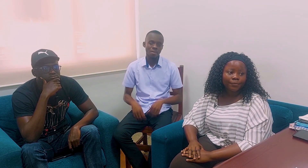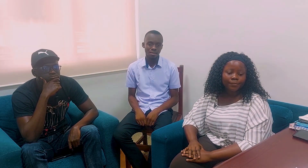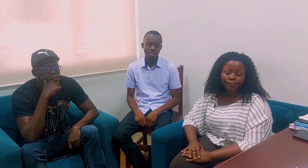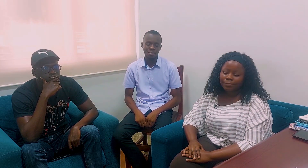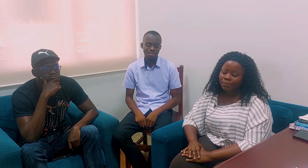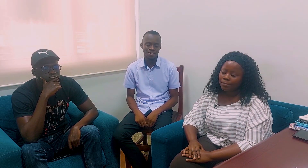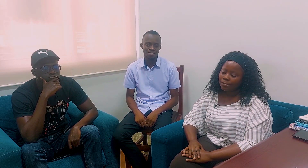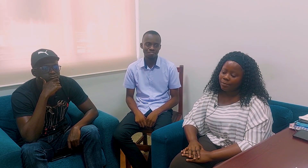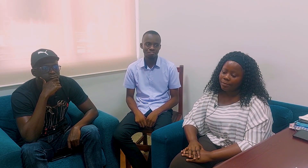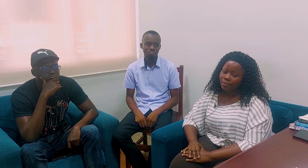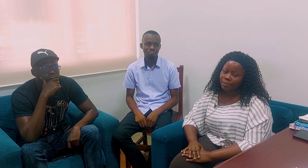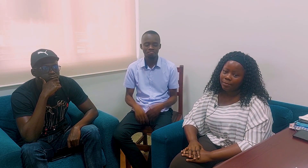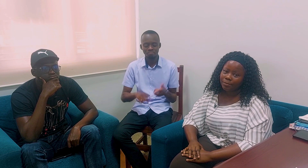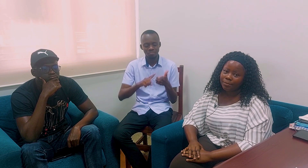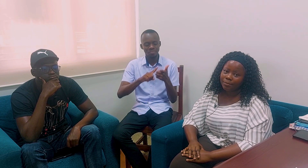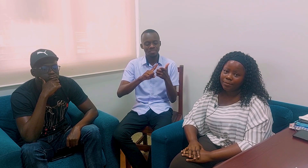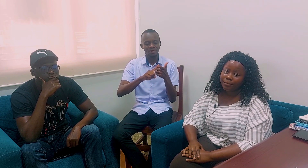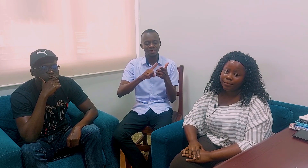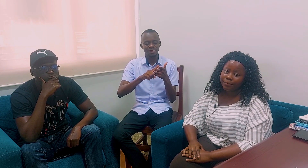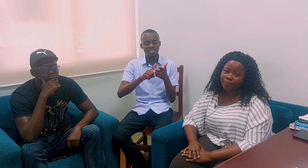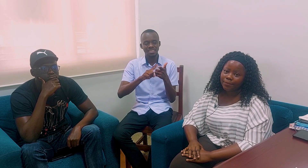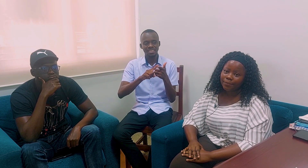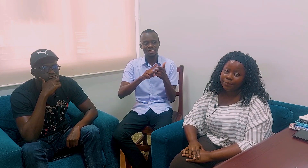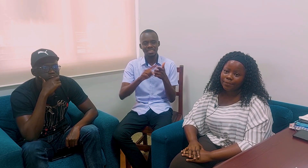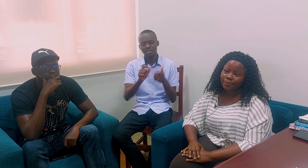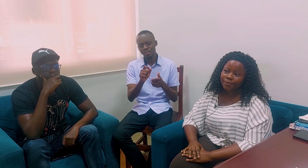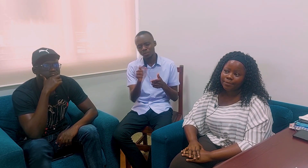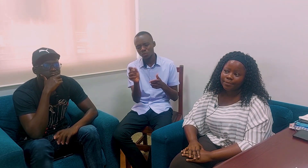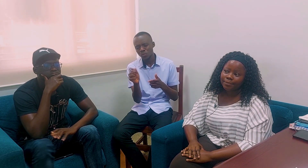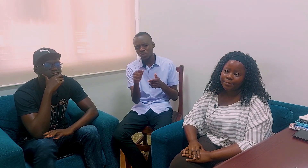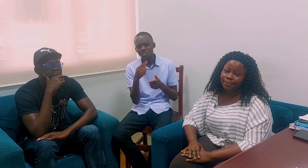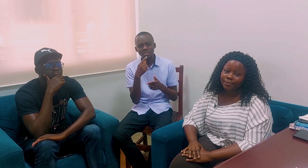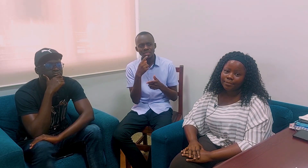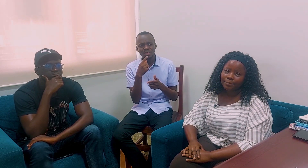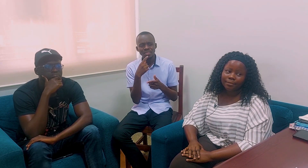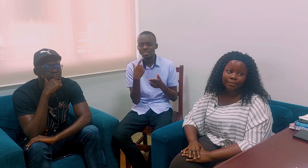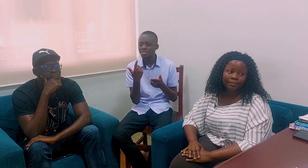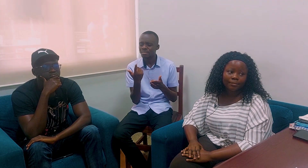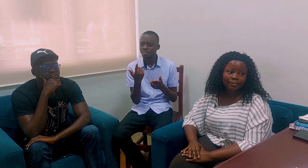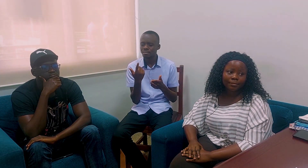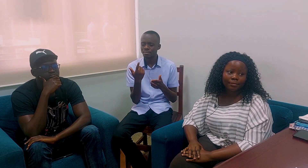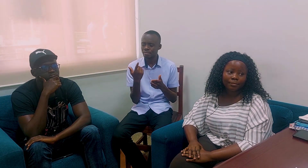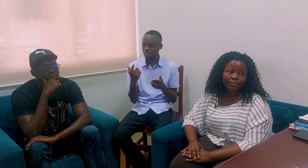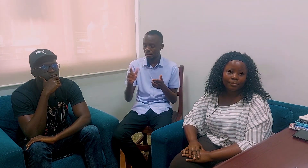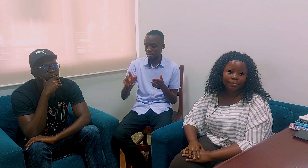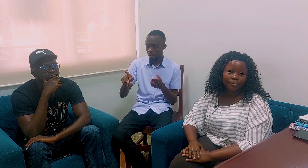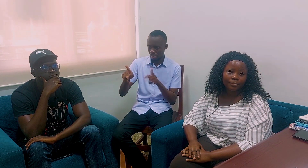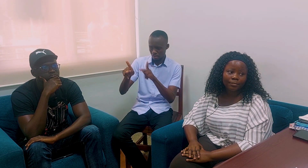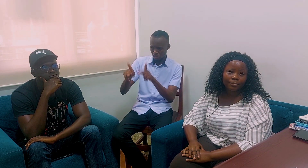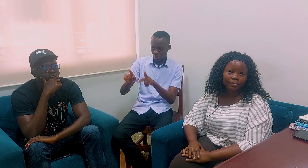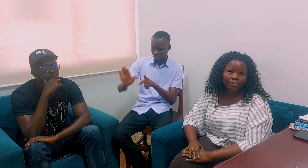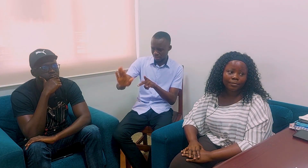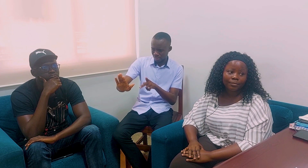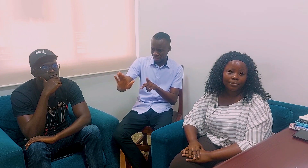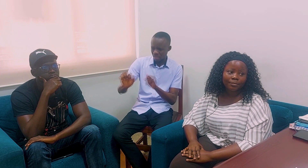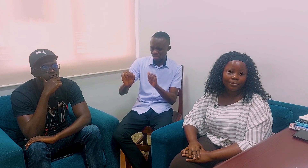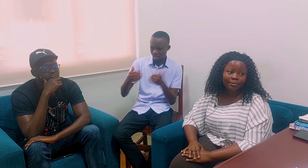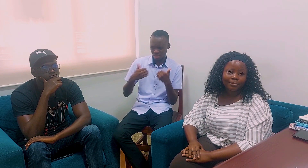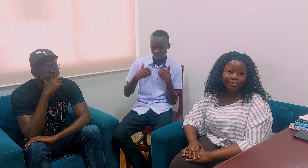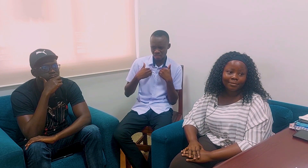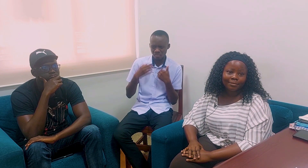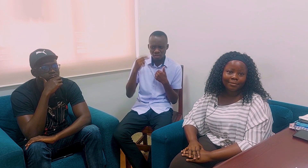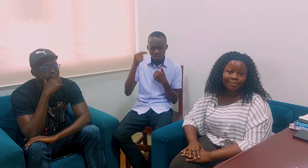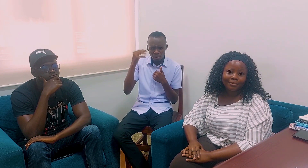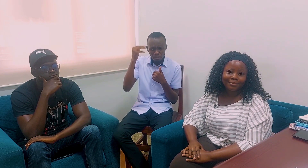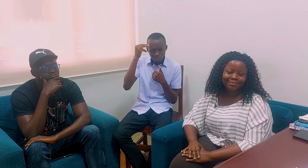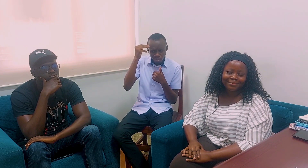the next part we'd like to dive into is who exactly can be affected by mental health conditions.